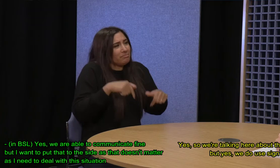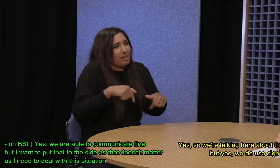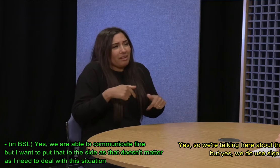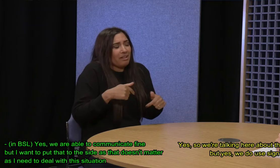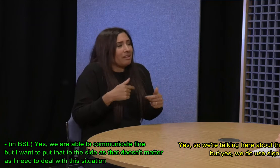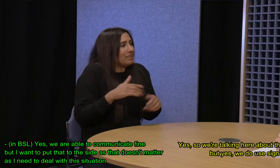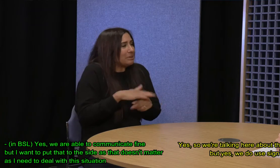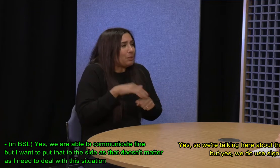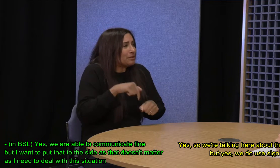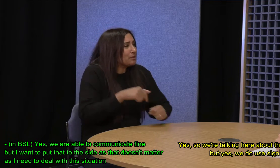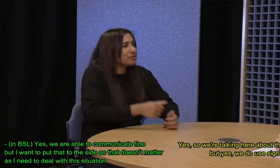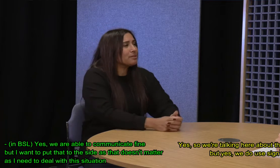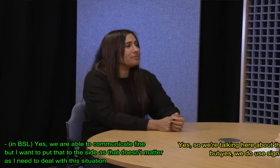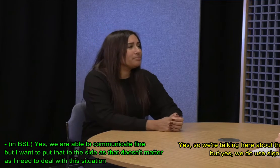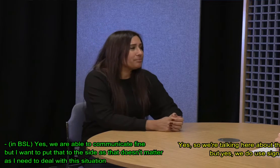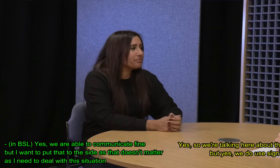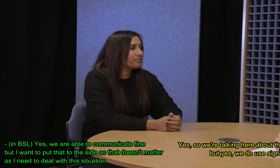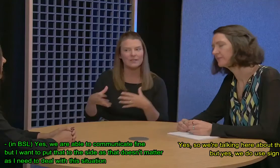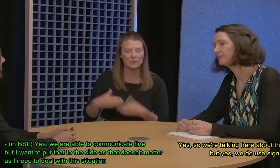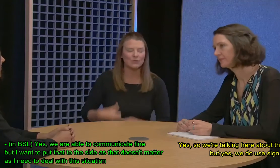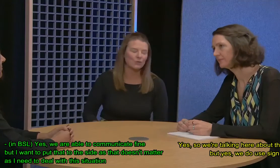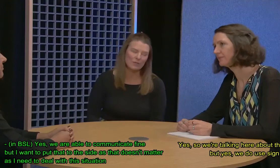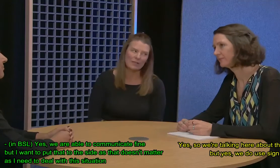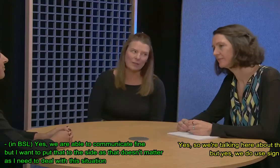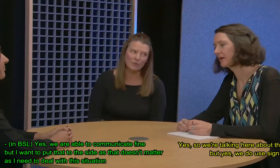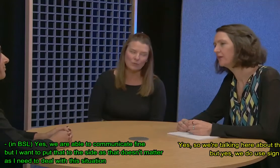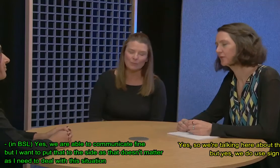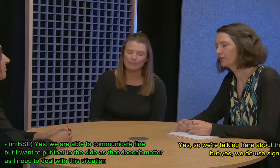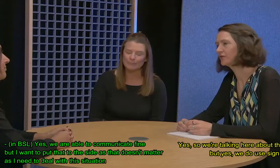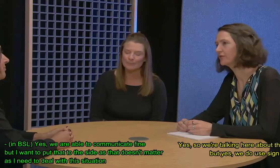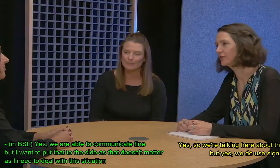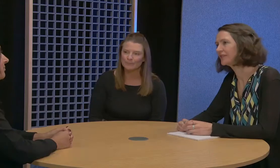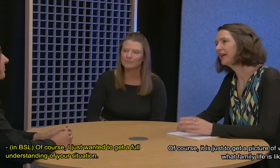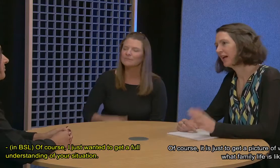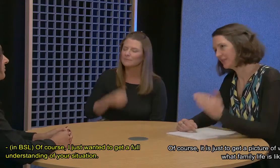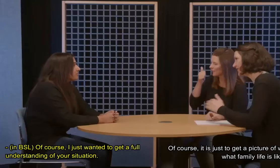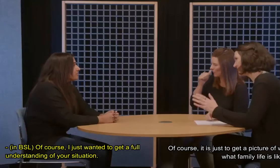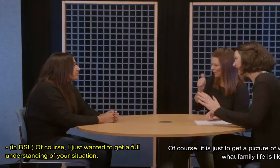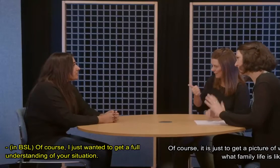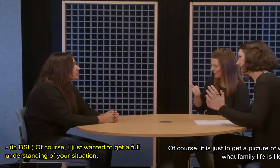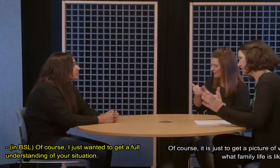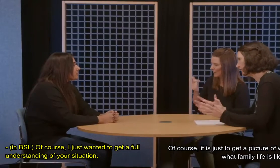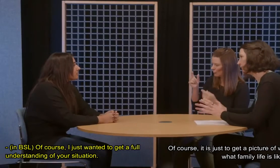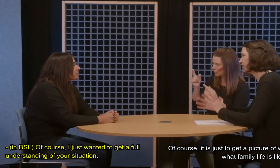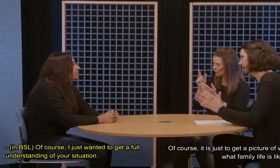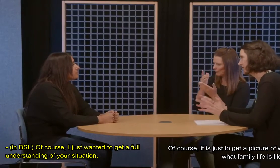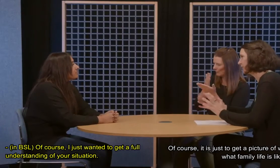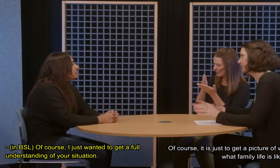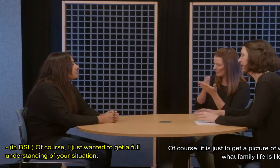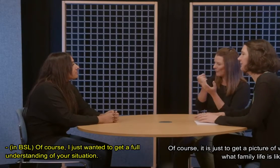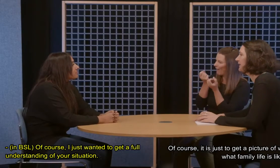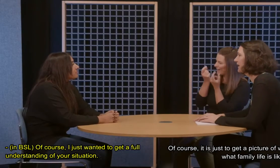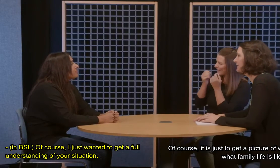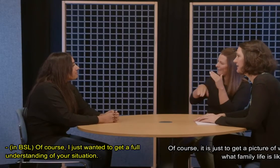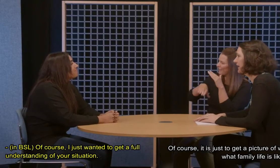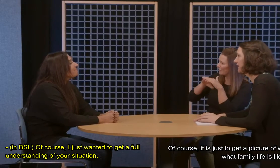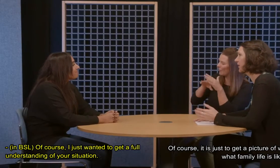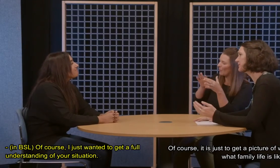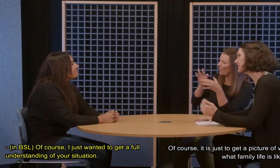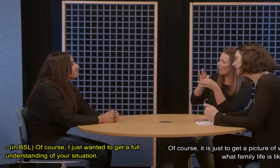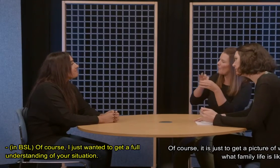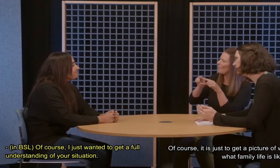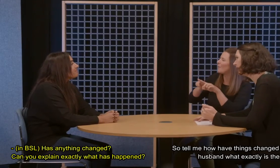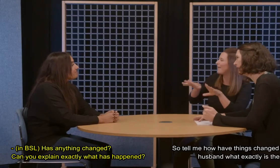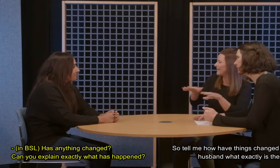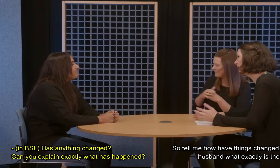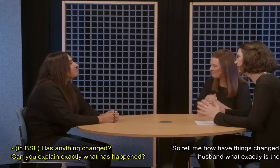Yeah. So we're talking here about the situation, but yes, we do use sign language. Of course, of course. Just to get a picture of what family life is like at home.